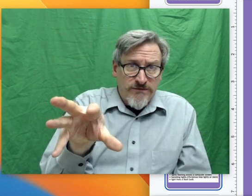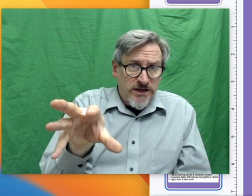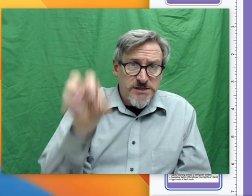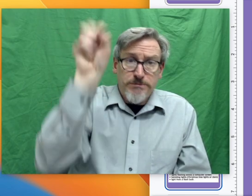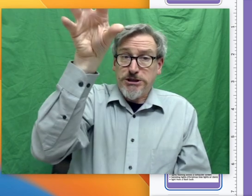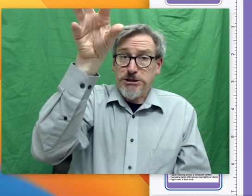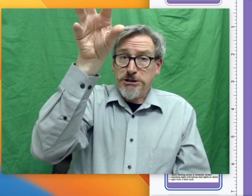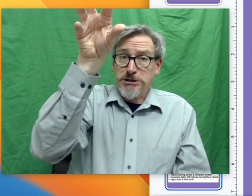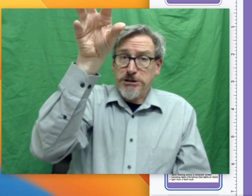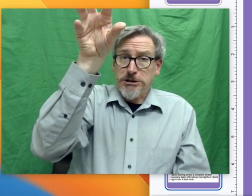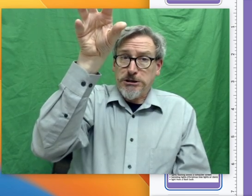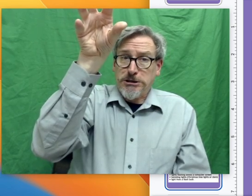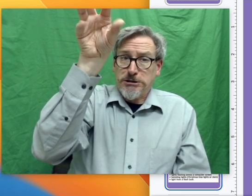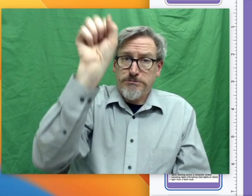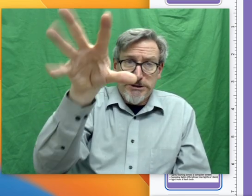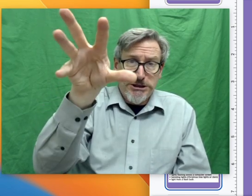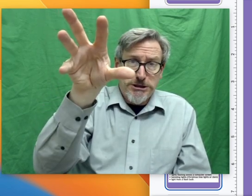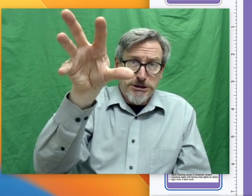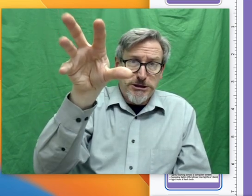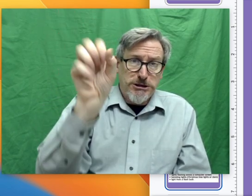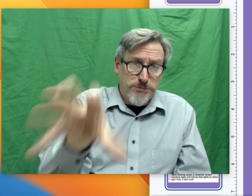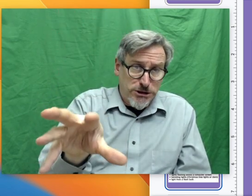traffic lights,